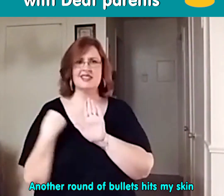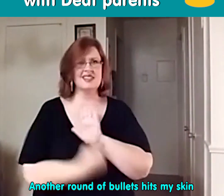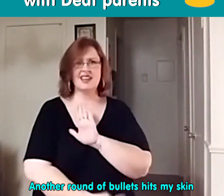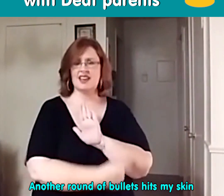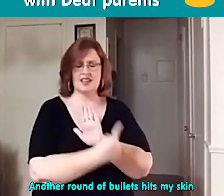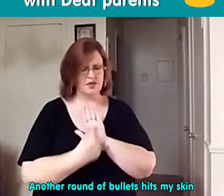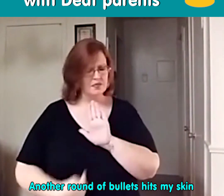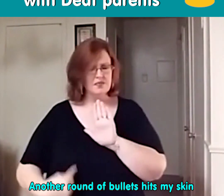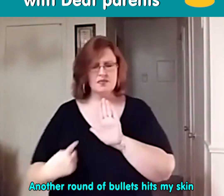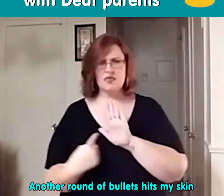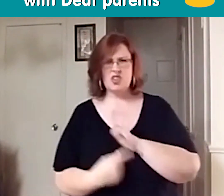glorious.